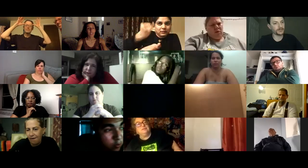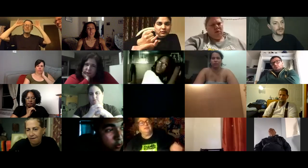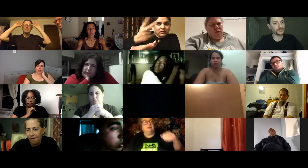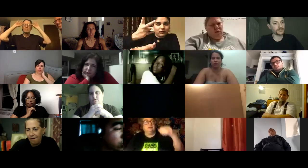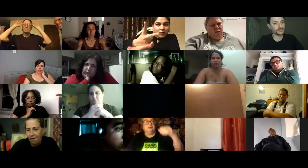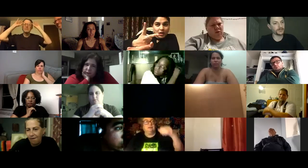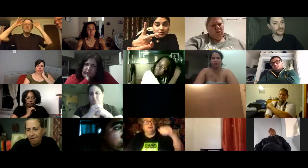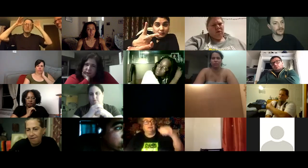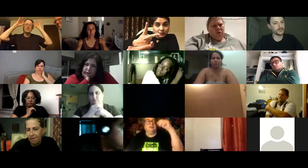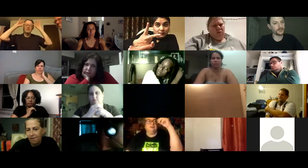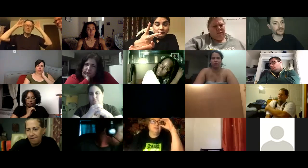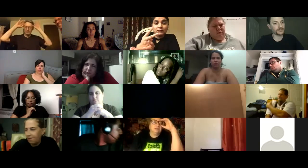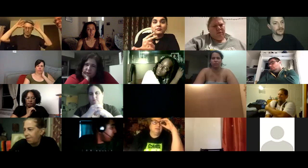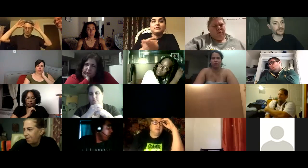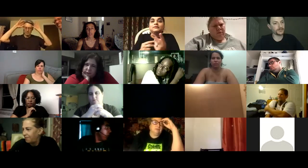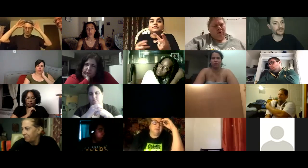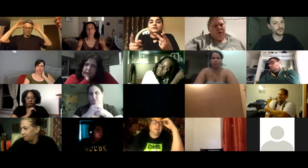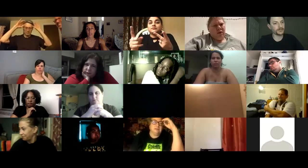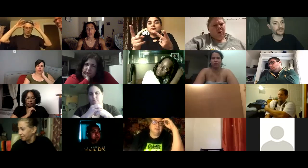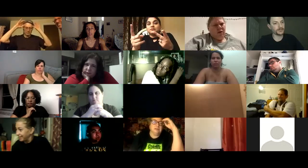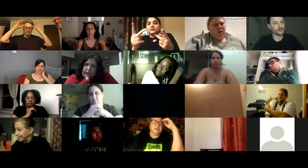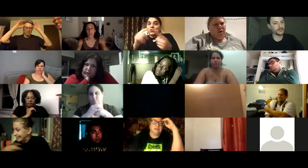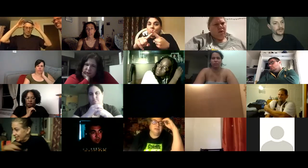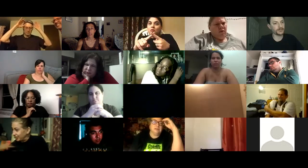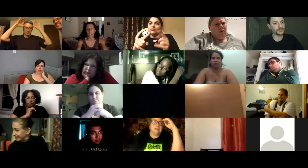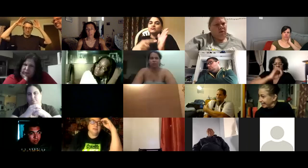Canada and with their interveners